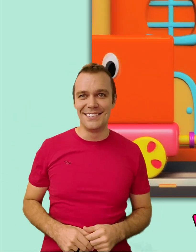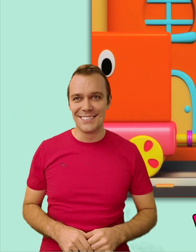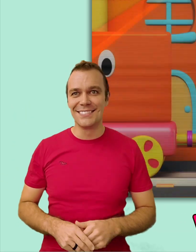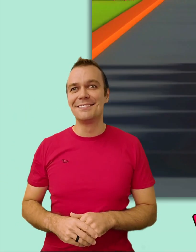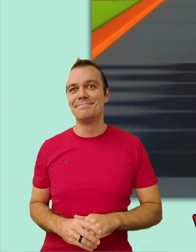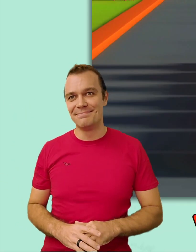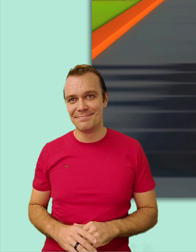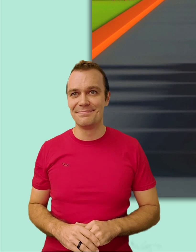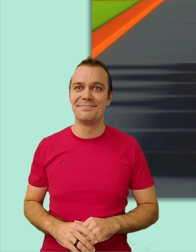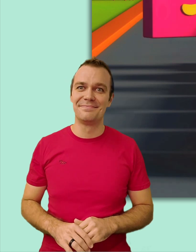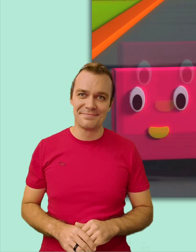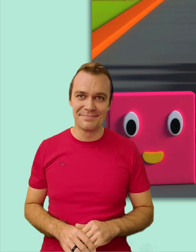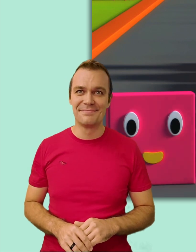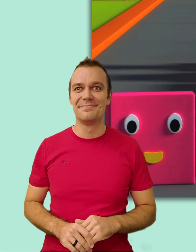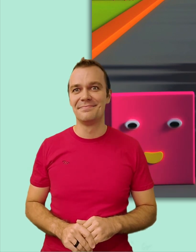join us too?